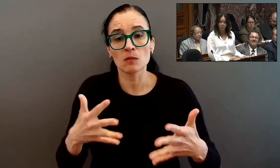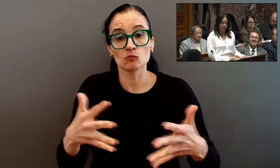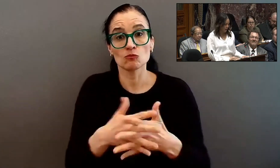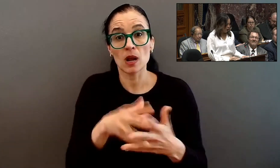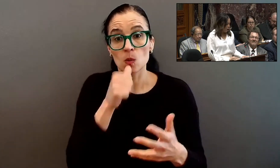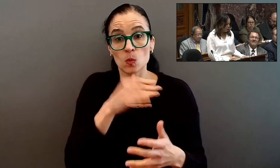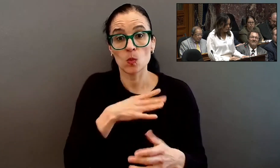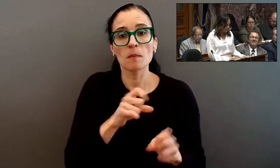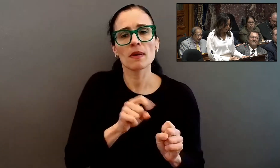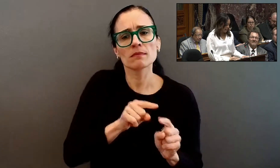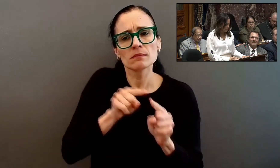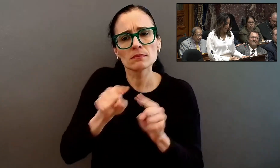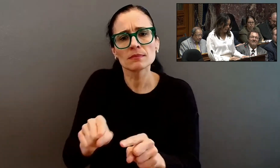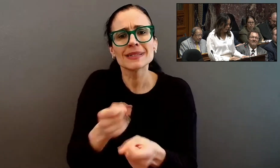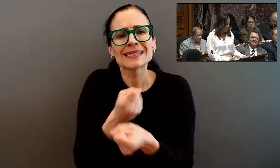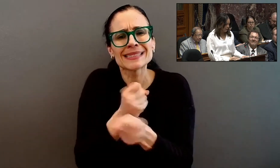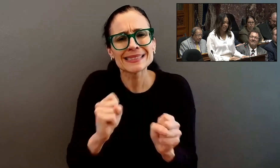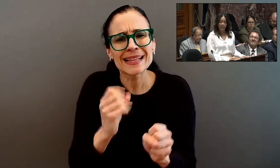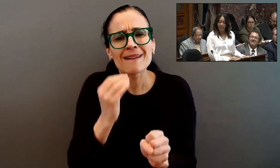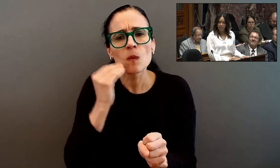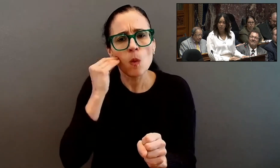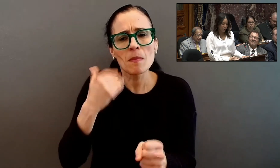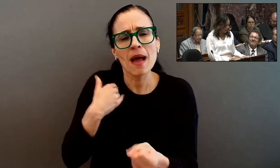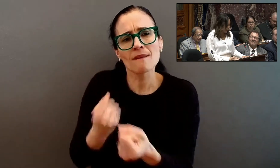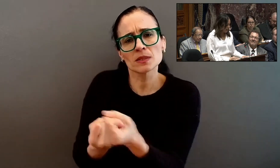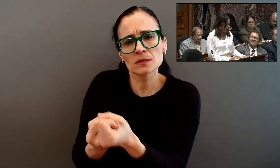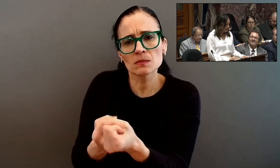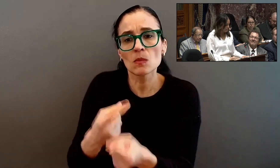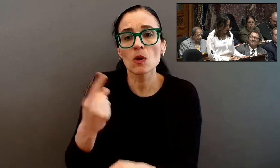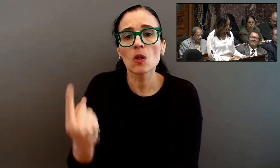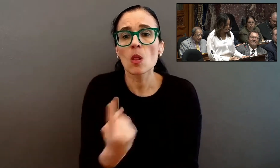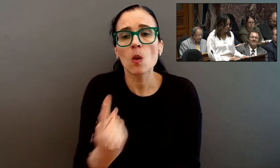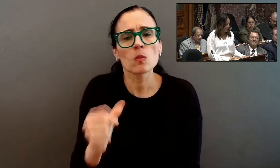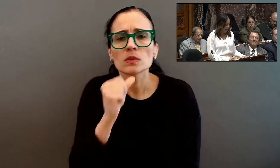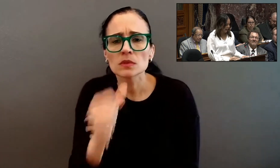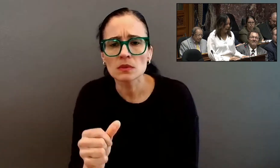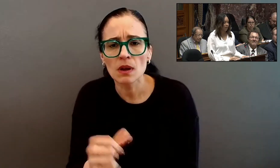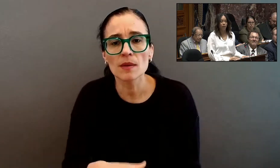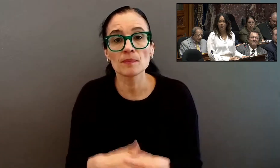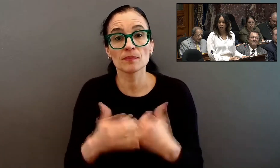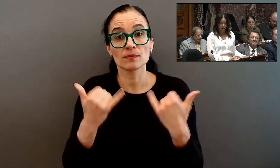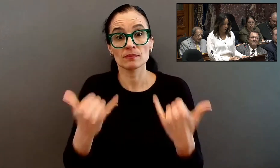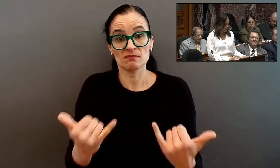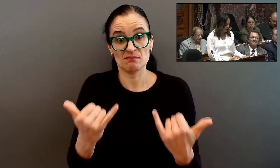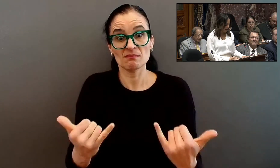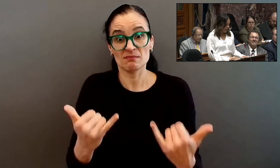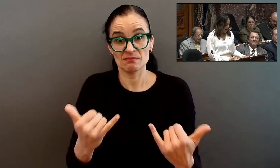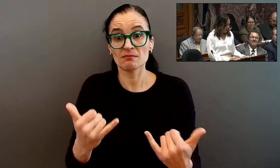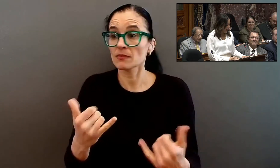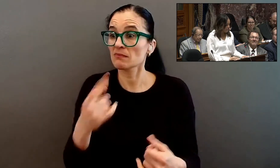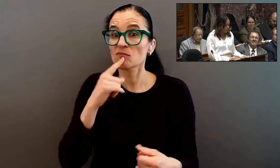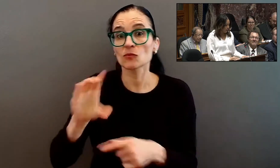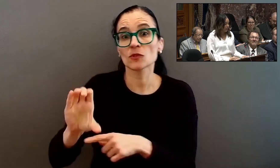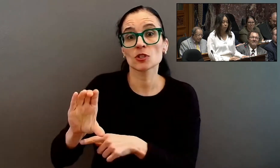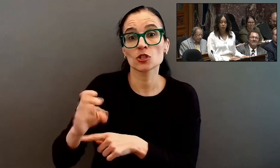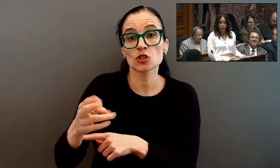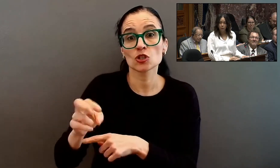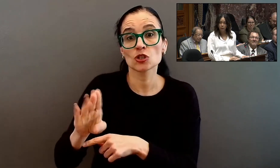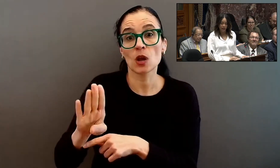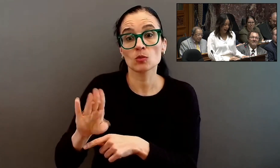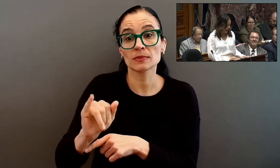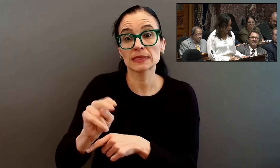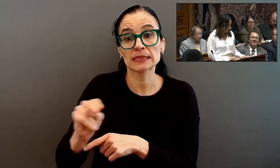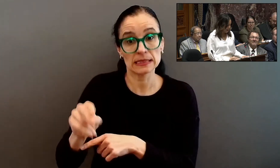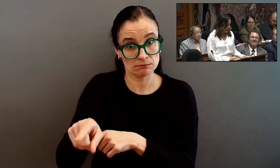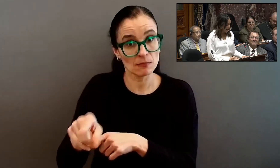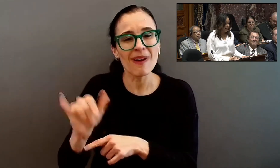young women, some still in their teens, who need a place to stay and a fresh start. They get more than a roof over